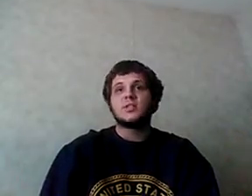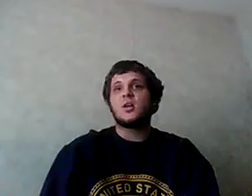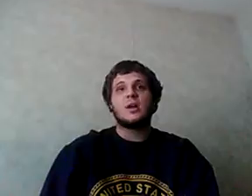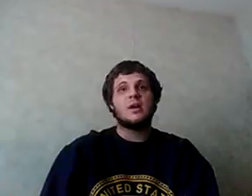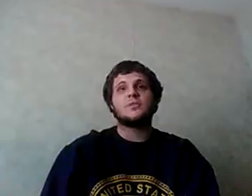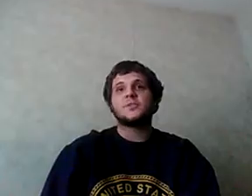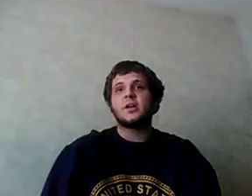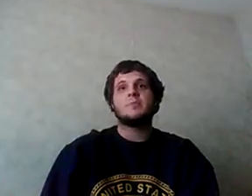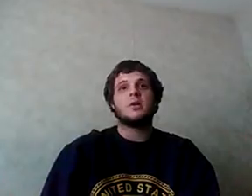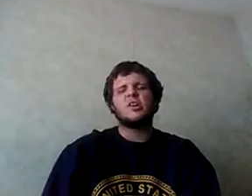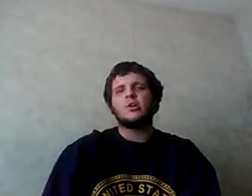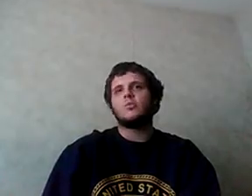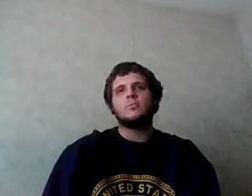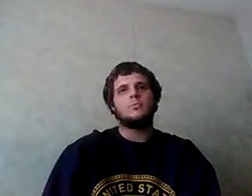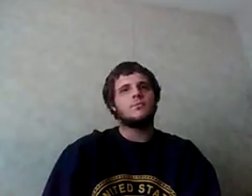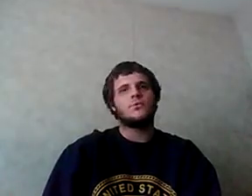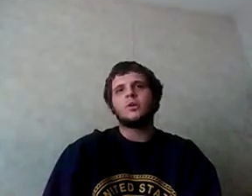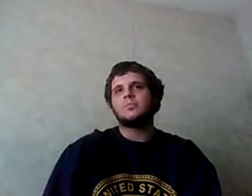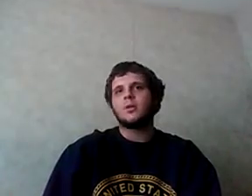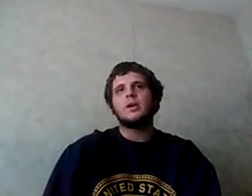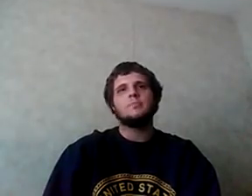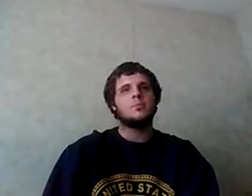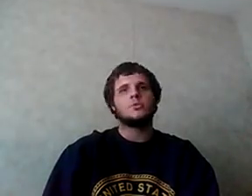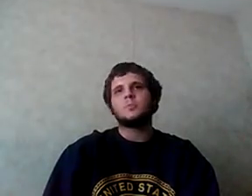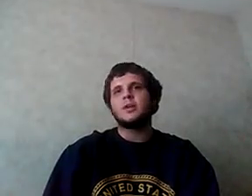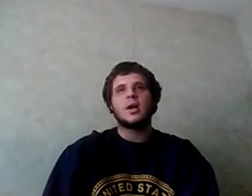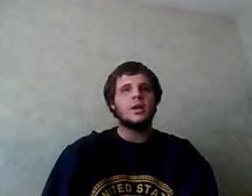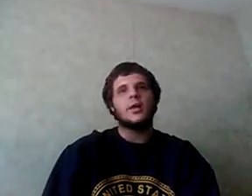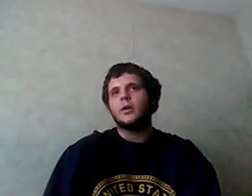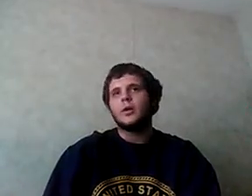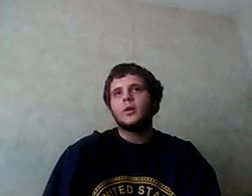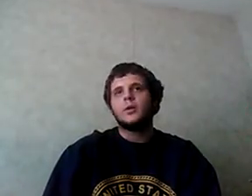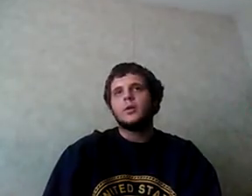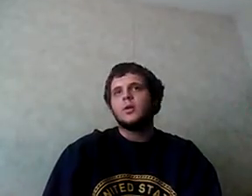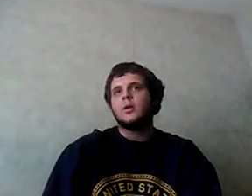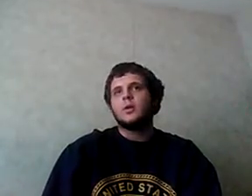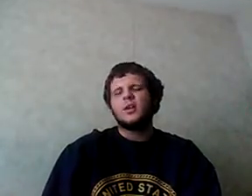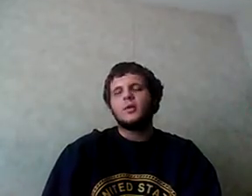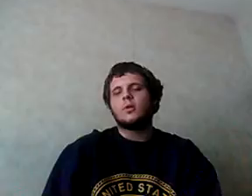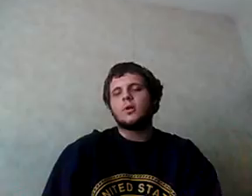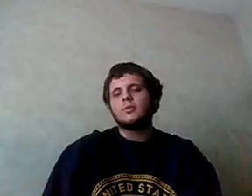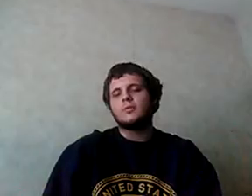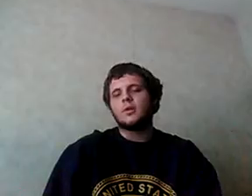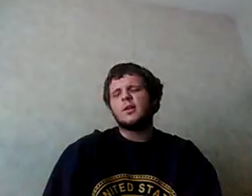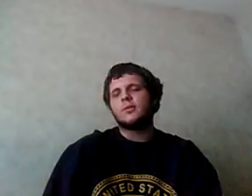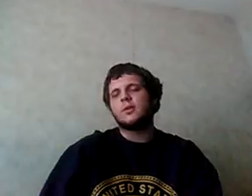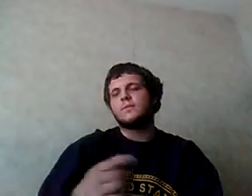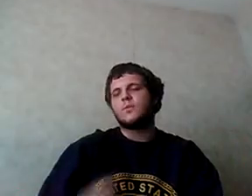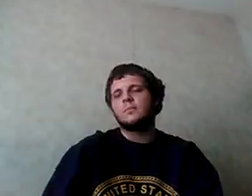that's all I have to say about free-to-play and members PKing. Anyways, if you got anything for